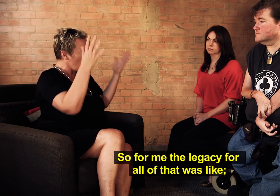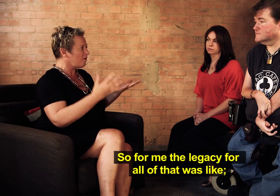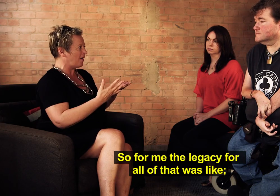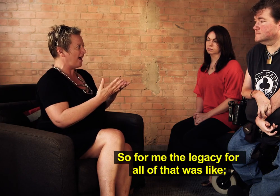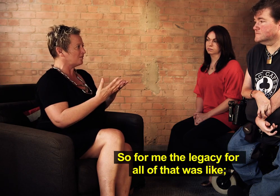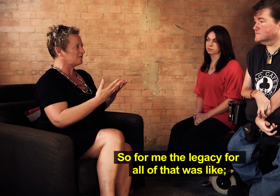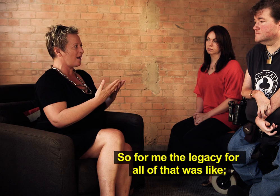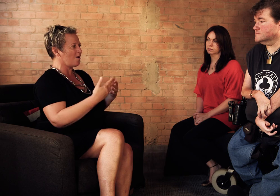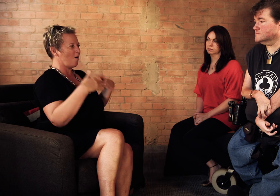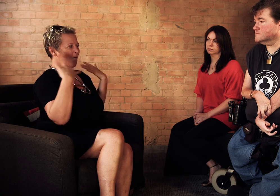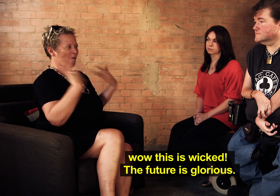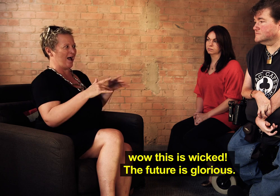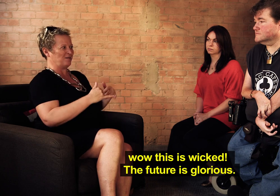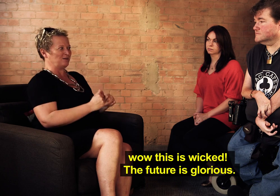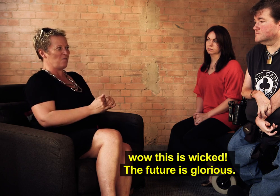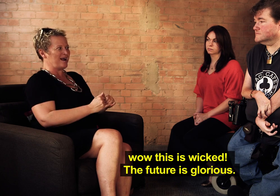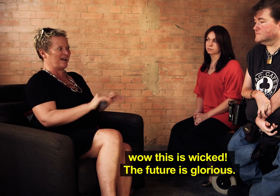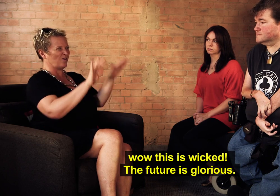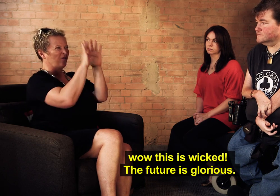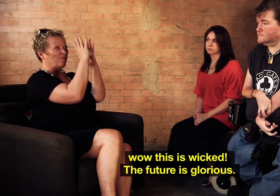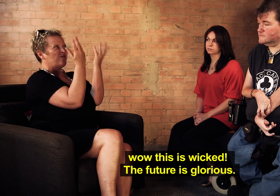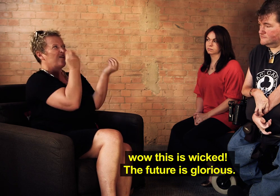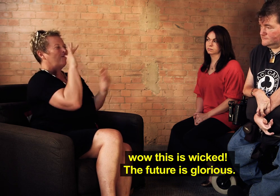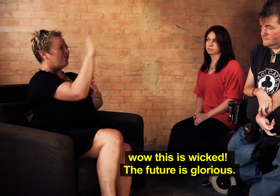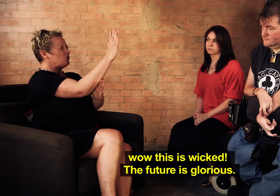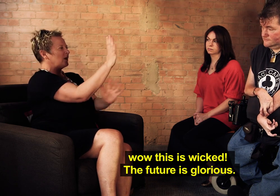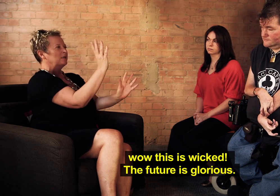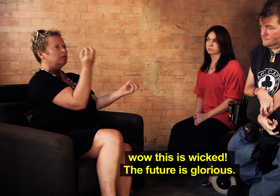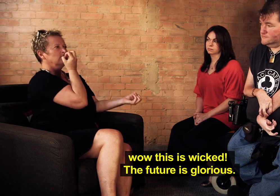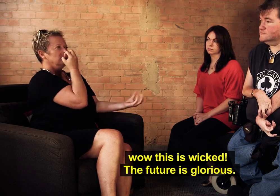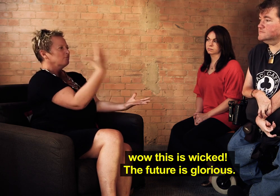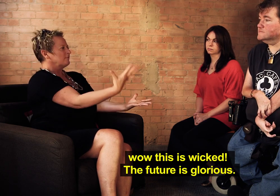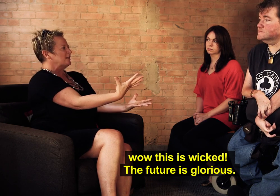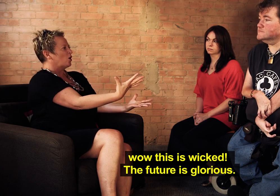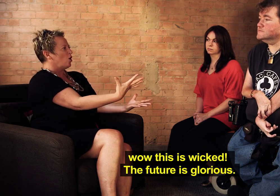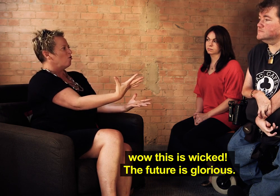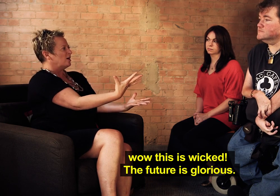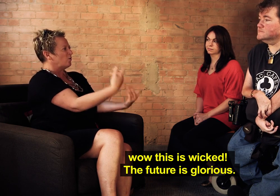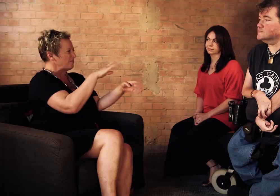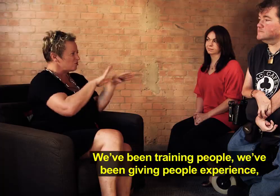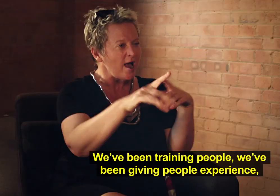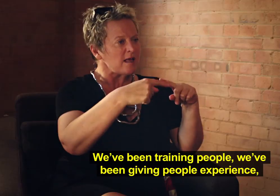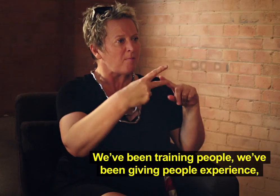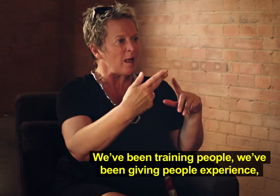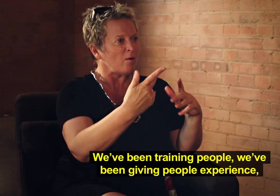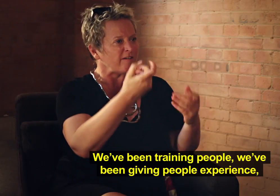all of that was like, wow, this is wicked. The future is glorious. We've been training people, we've given